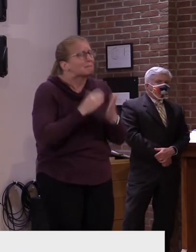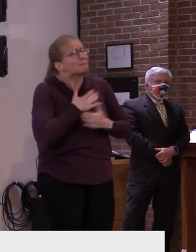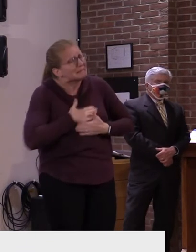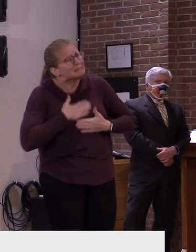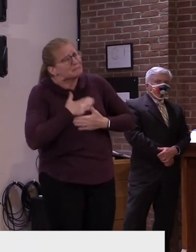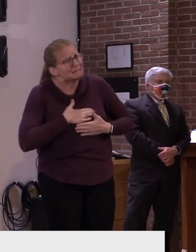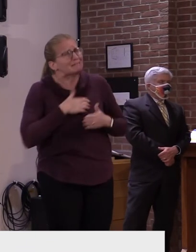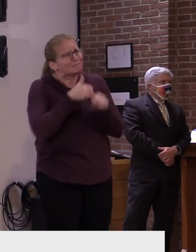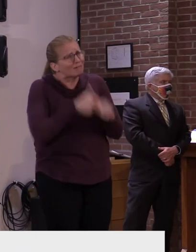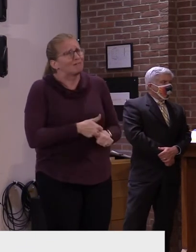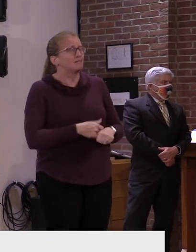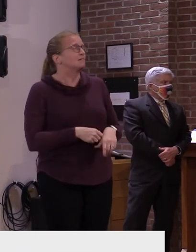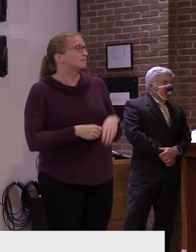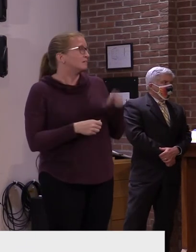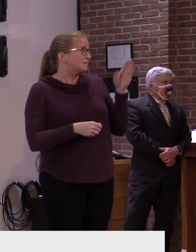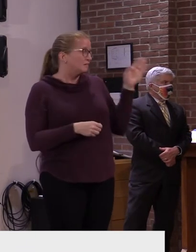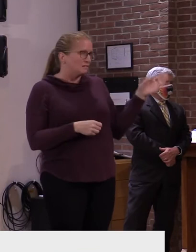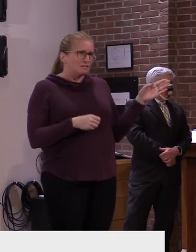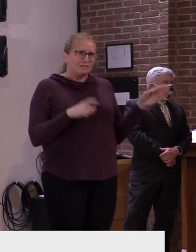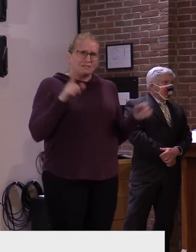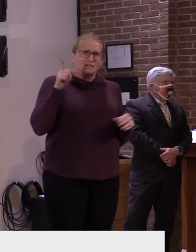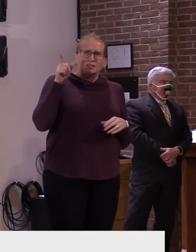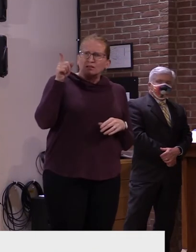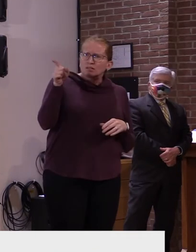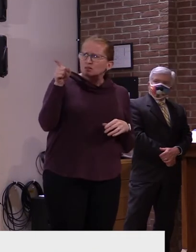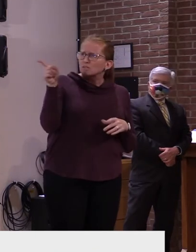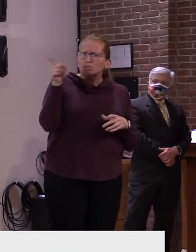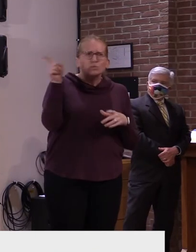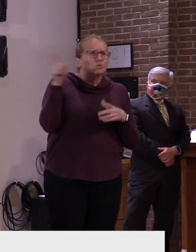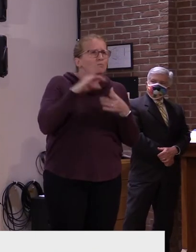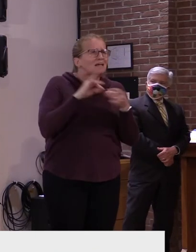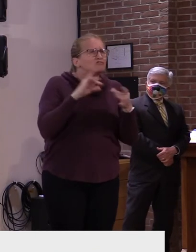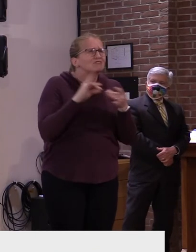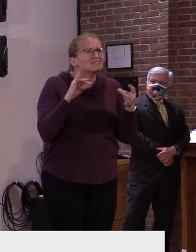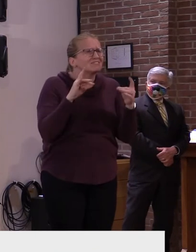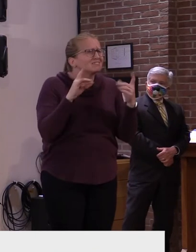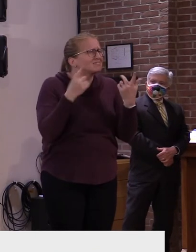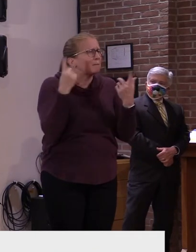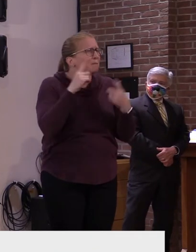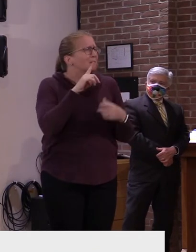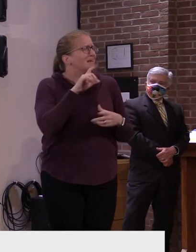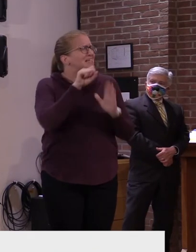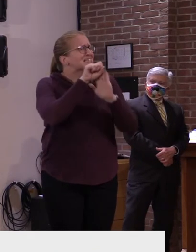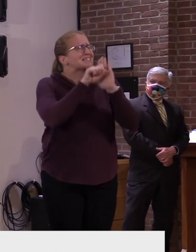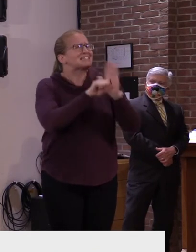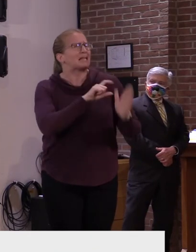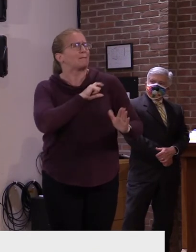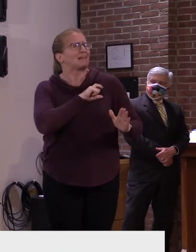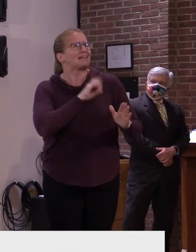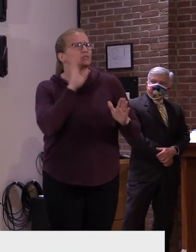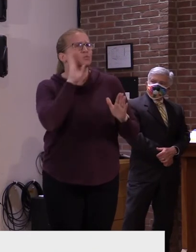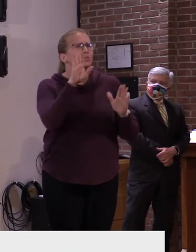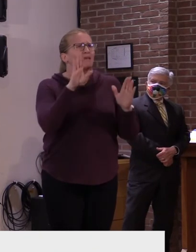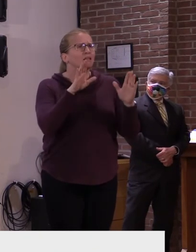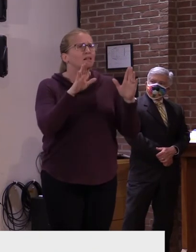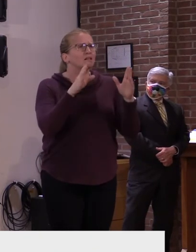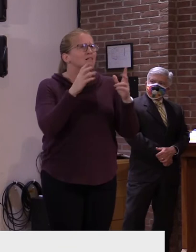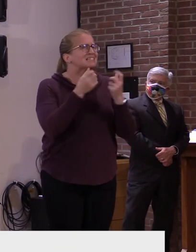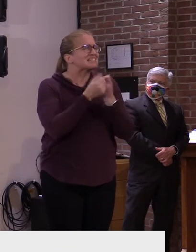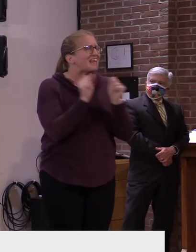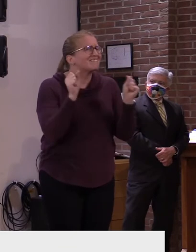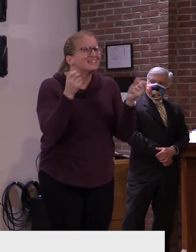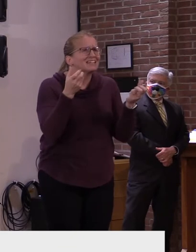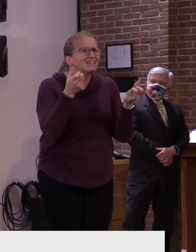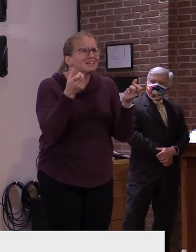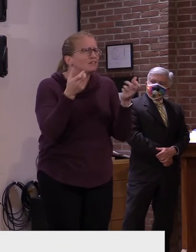mentioned covet 19 safety cars i think or something having to do with cars at the border maybe i just